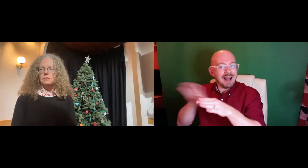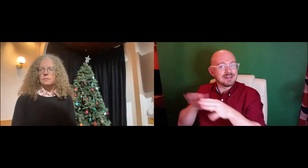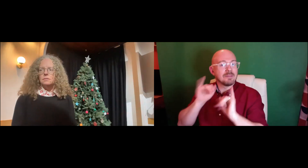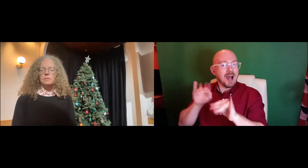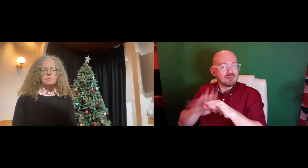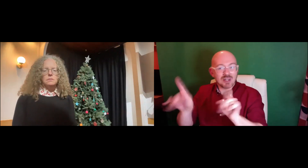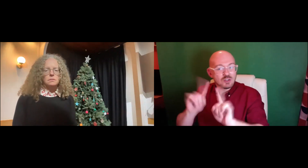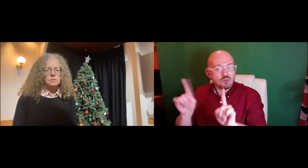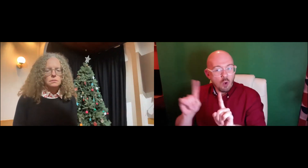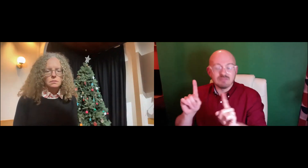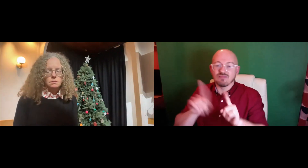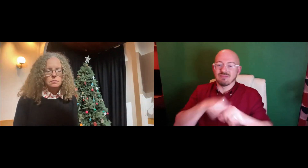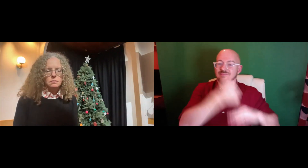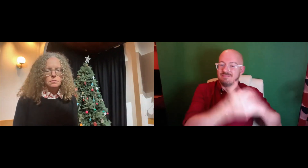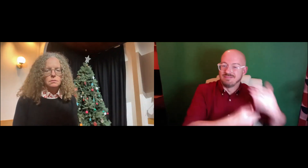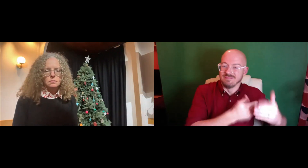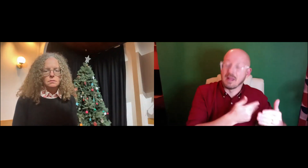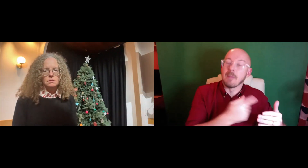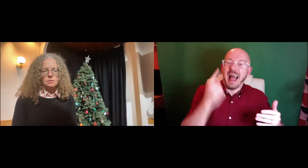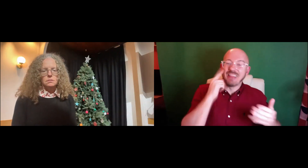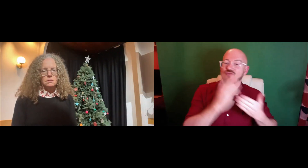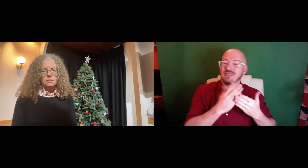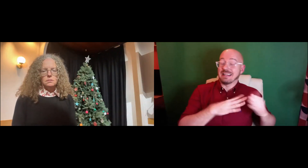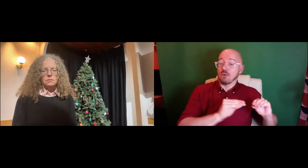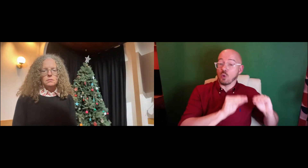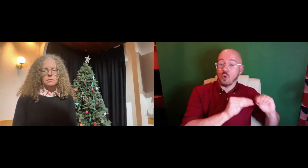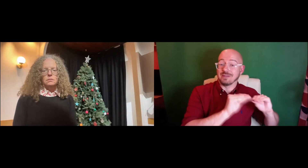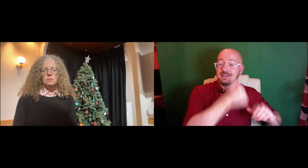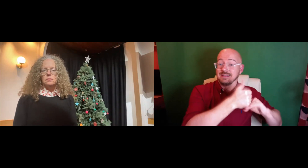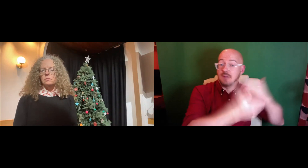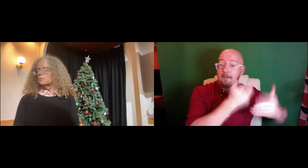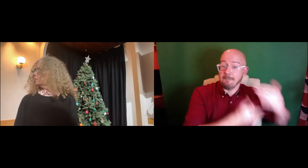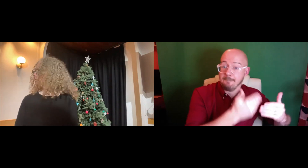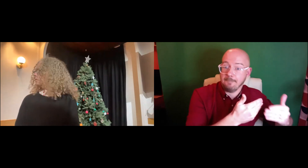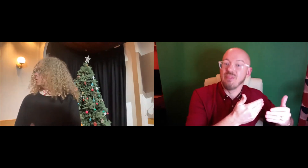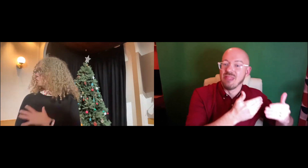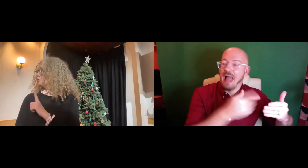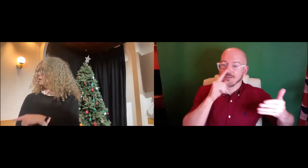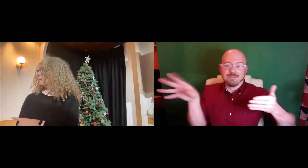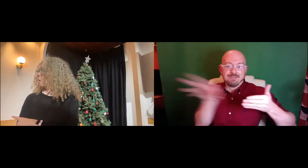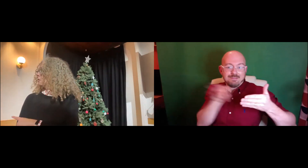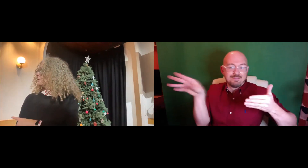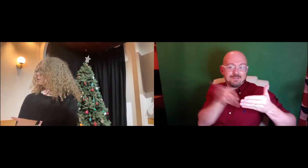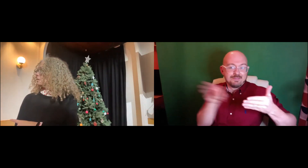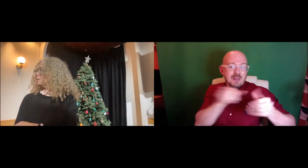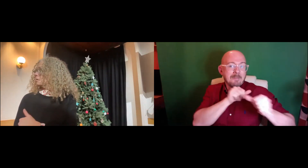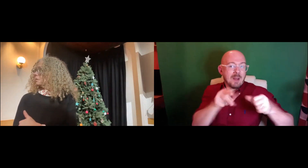and then try and model what's traditionally worked in the deaf community, so that we